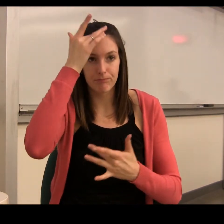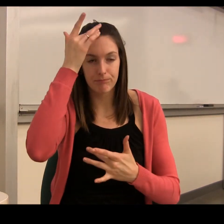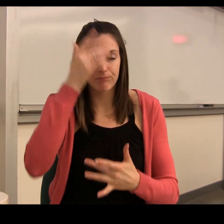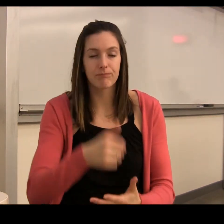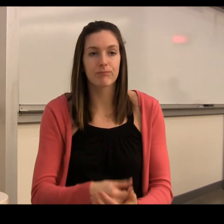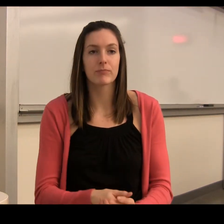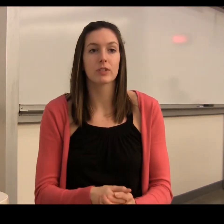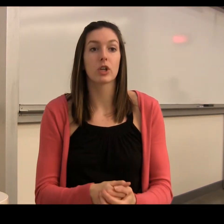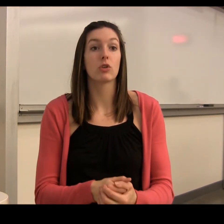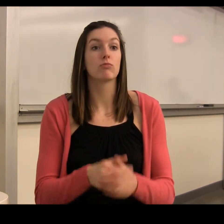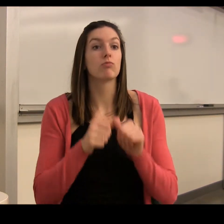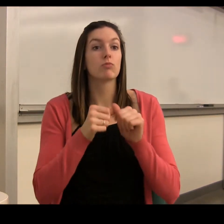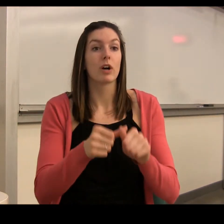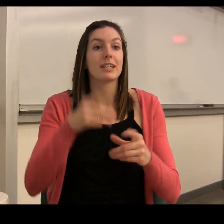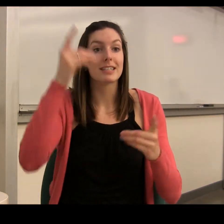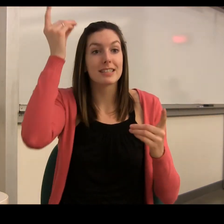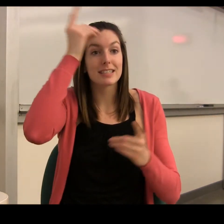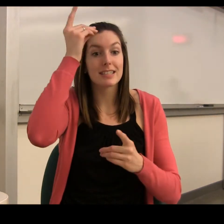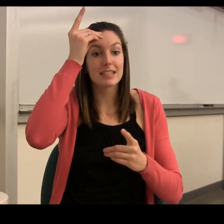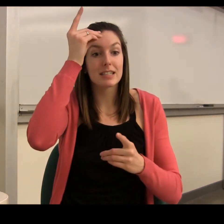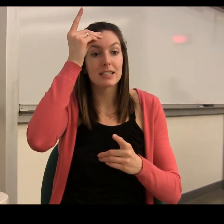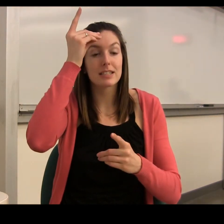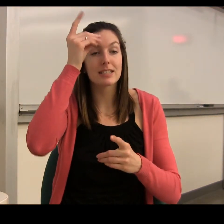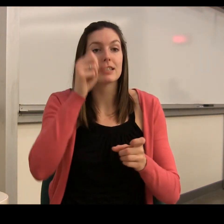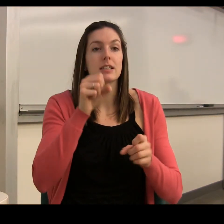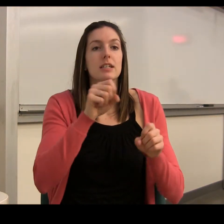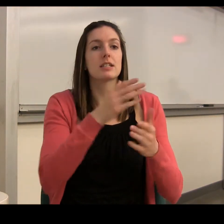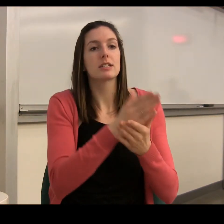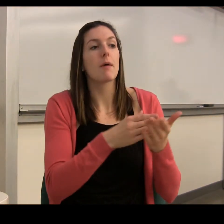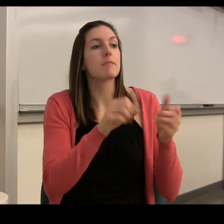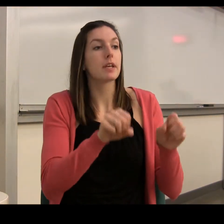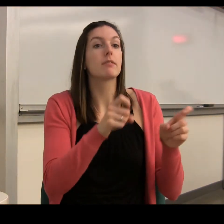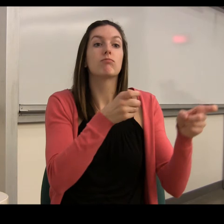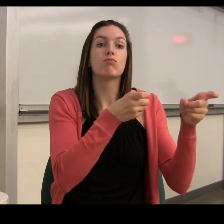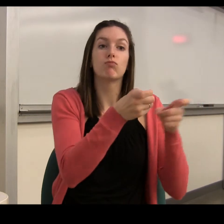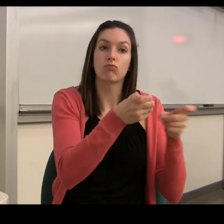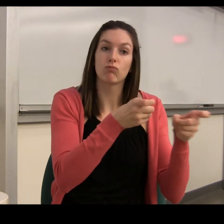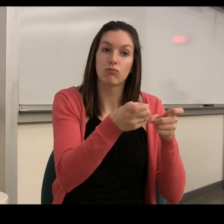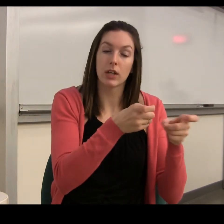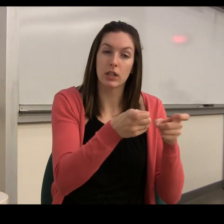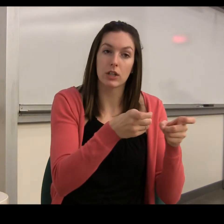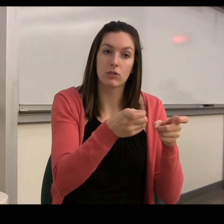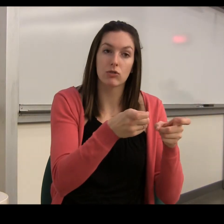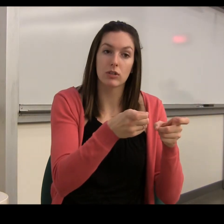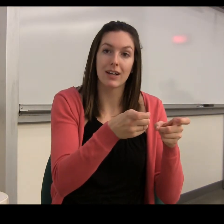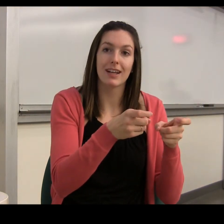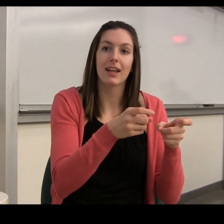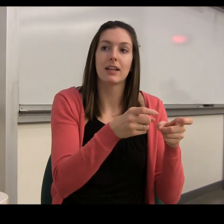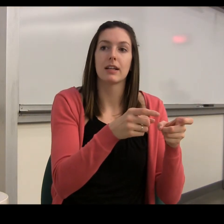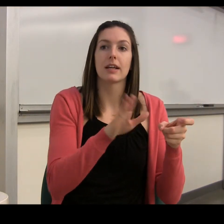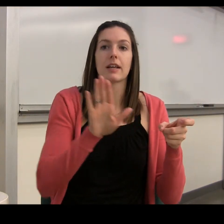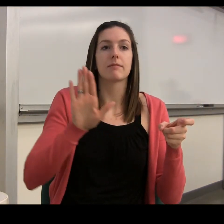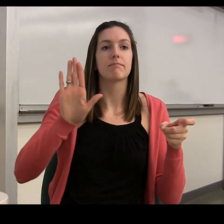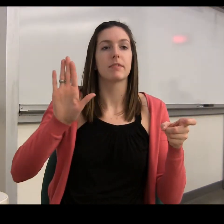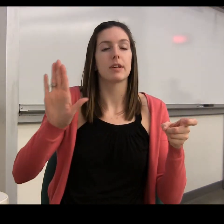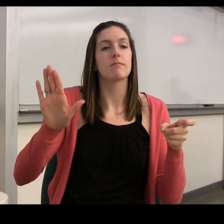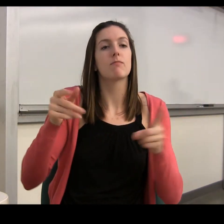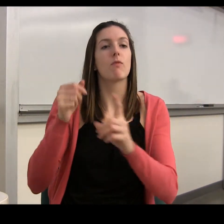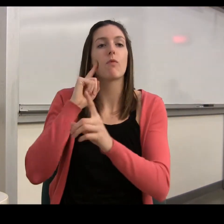Chronic diseases, some can be controlled, but like my child taking all those pills every